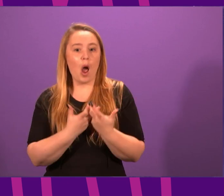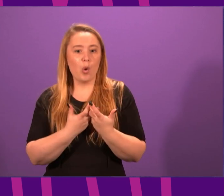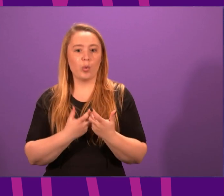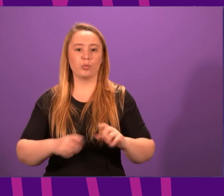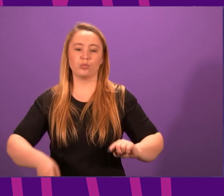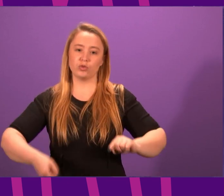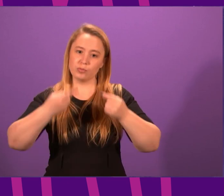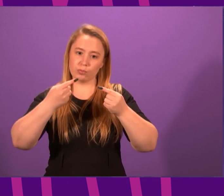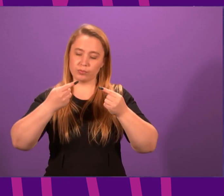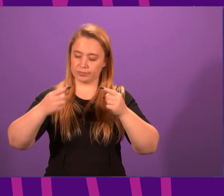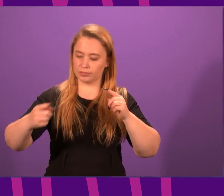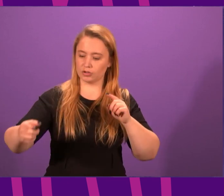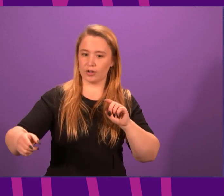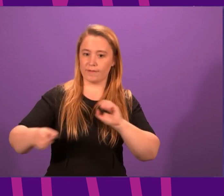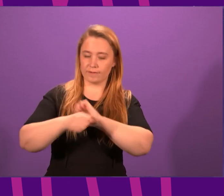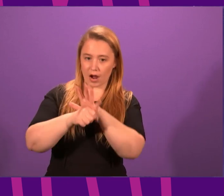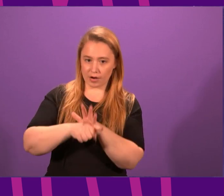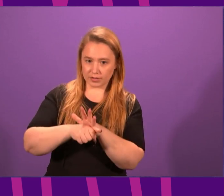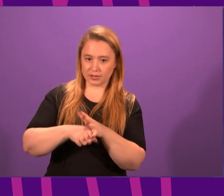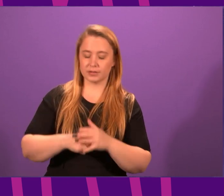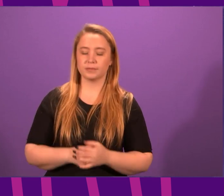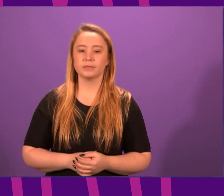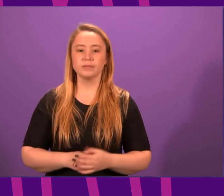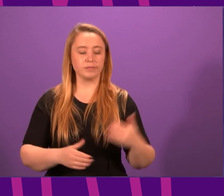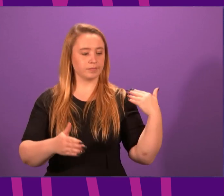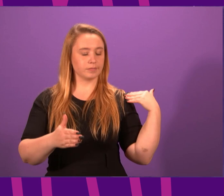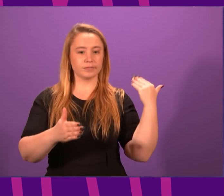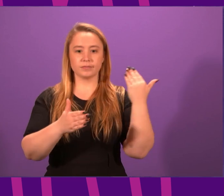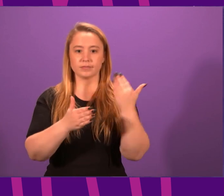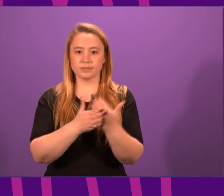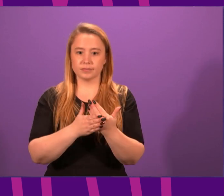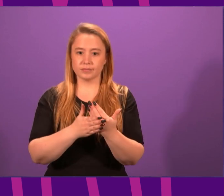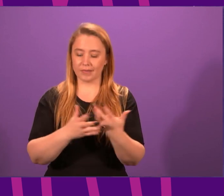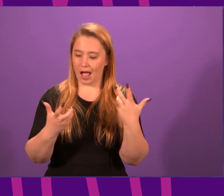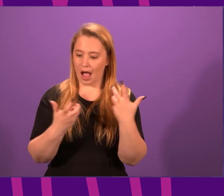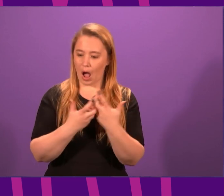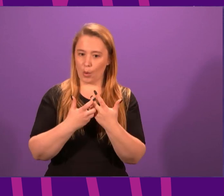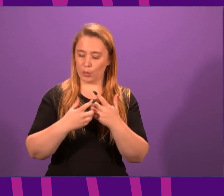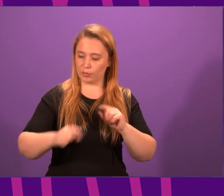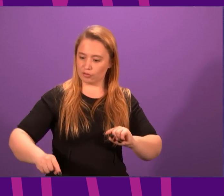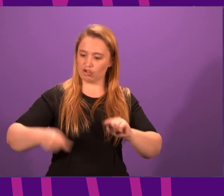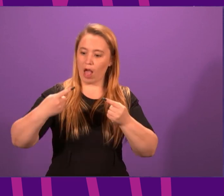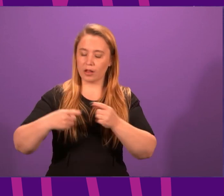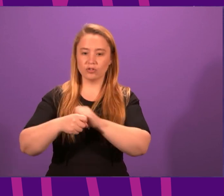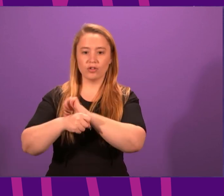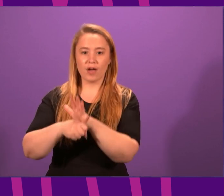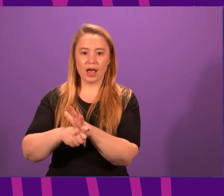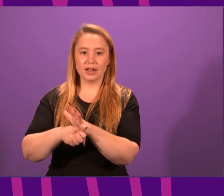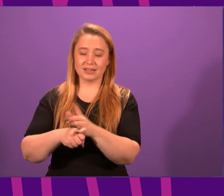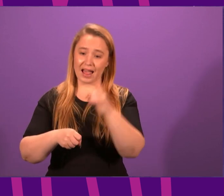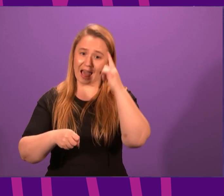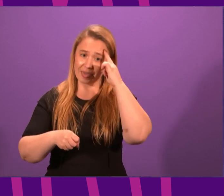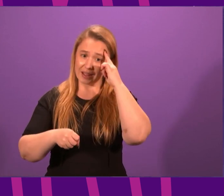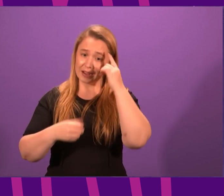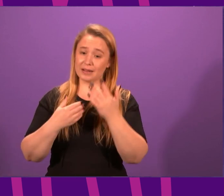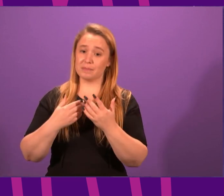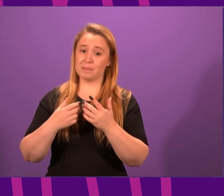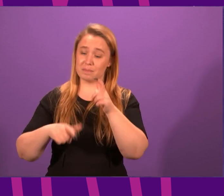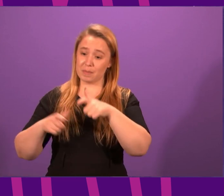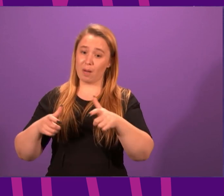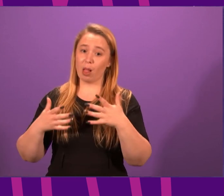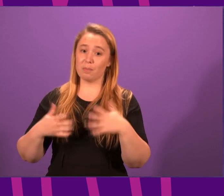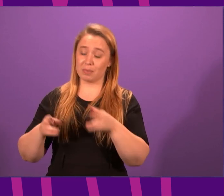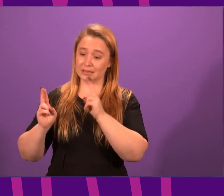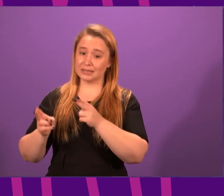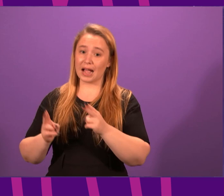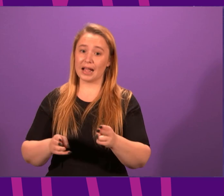I do fear that how we've responded may in itself cost more lives than the virus will cost itself. The impact